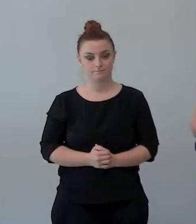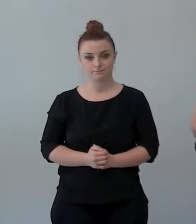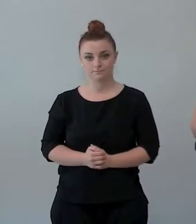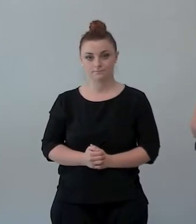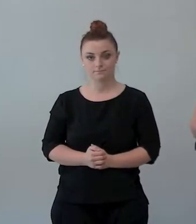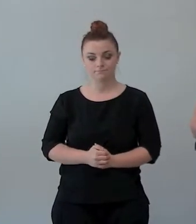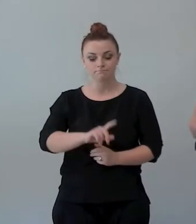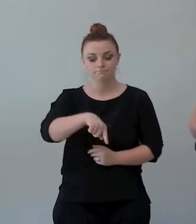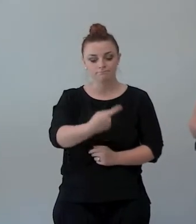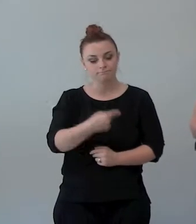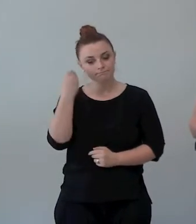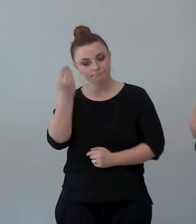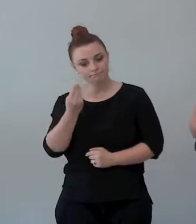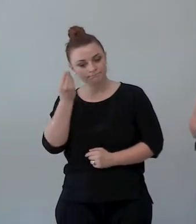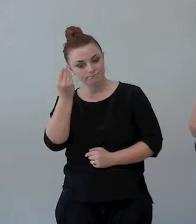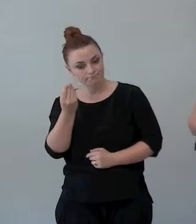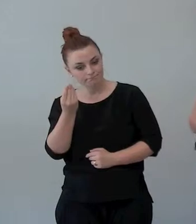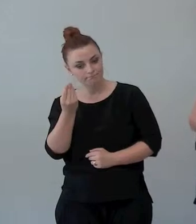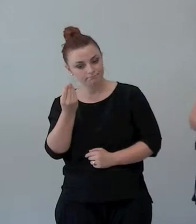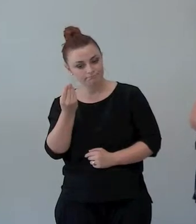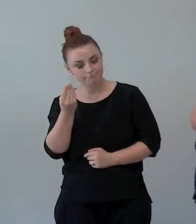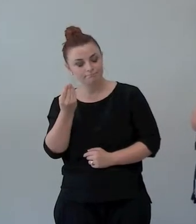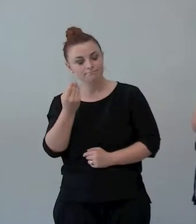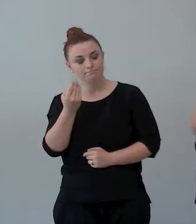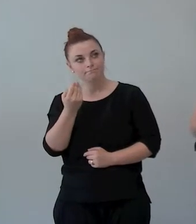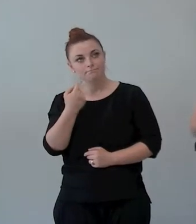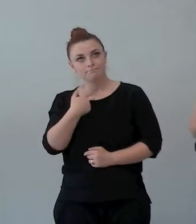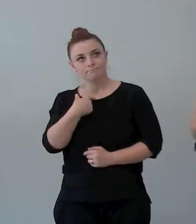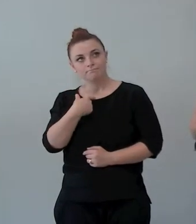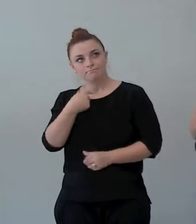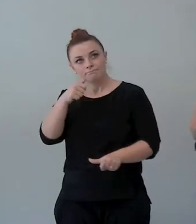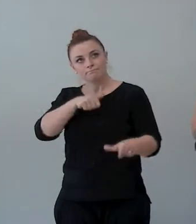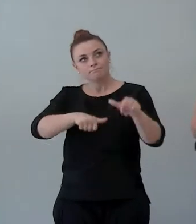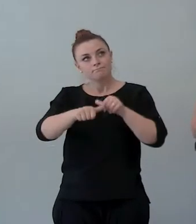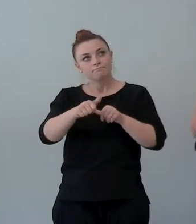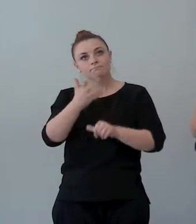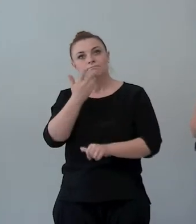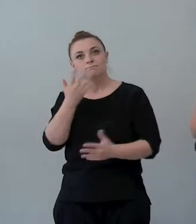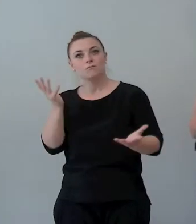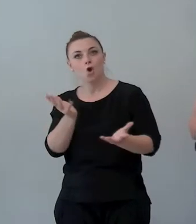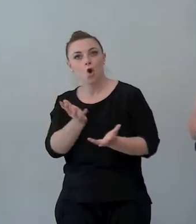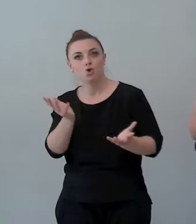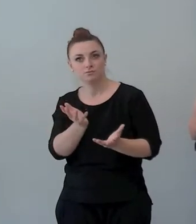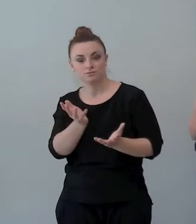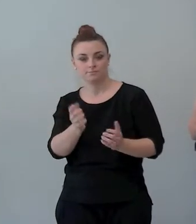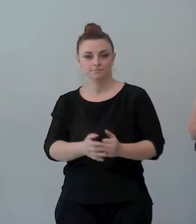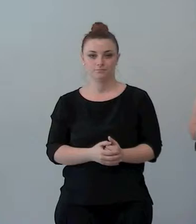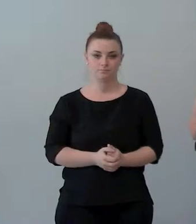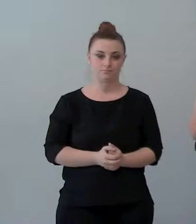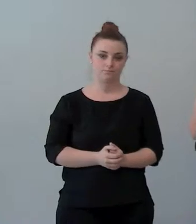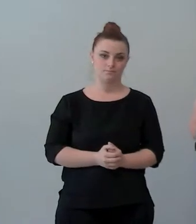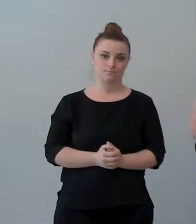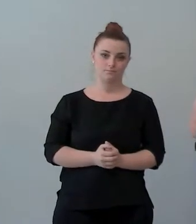E poi chiederti, cosa vorrei cambiare? And then ask yourself, what do you want to